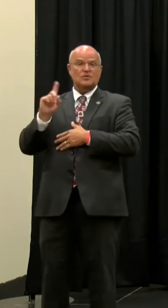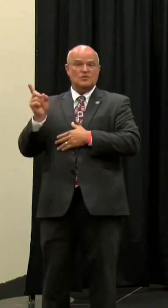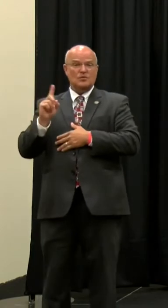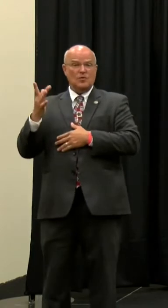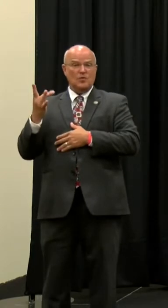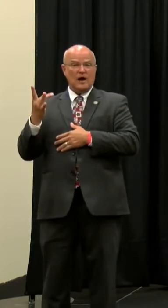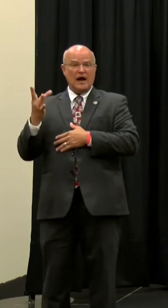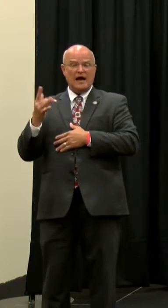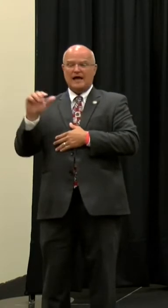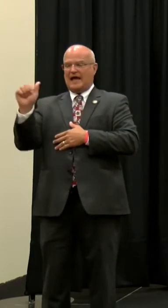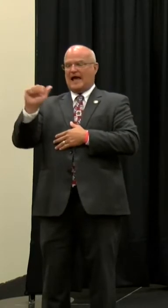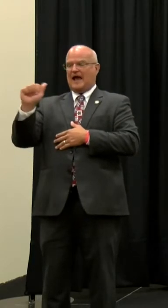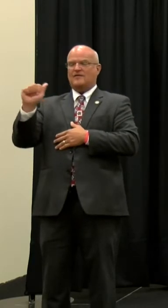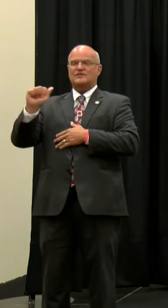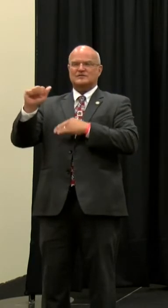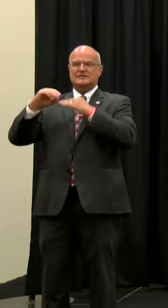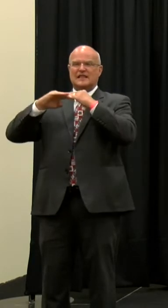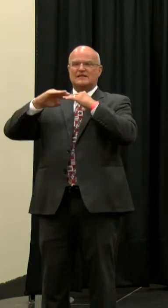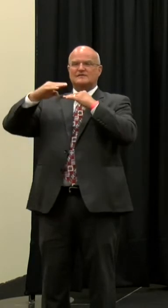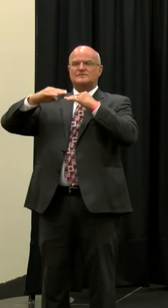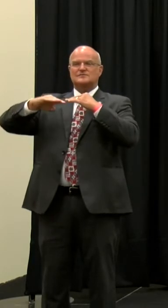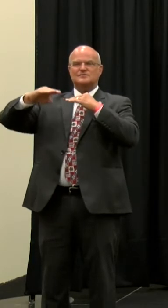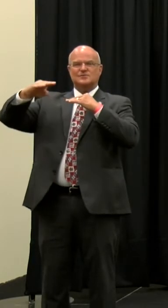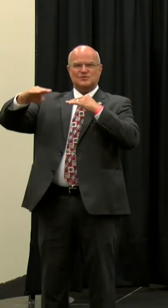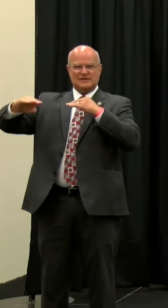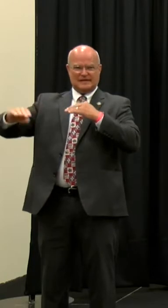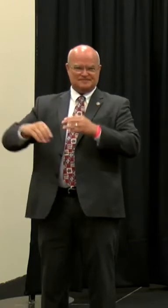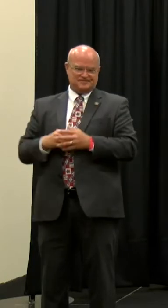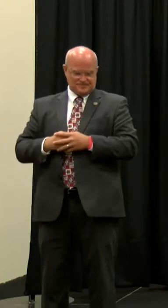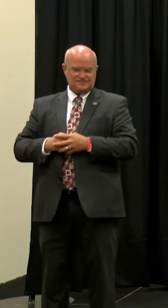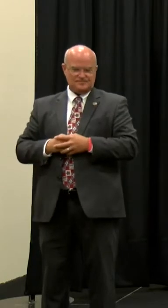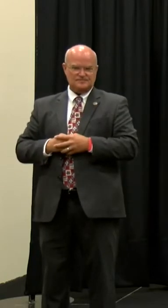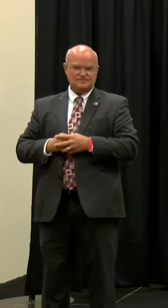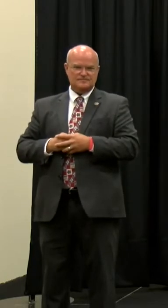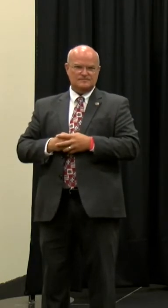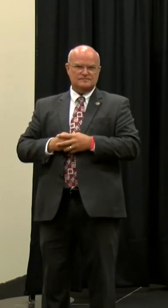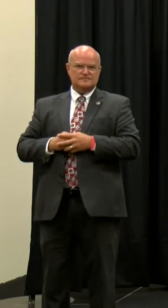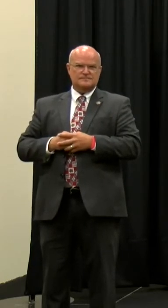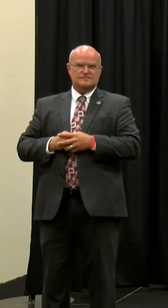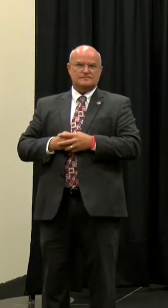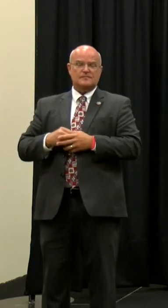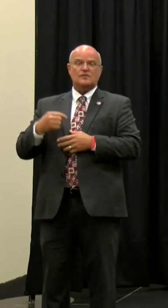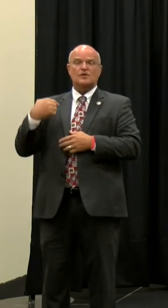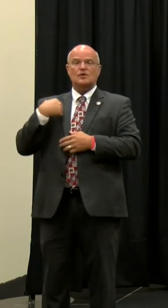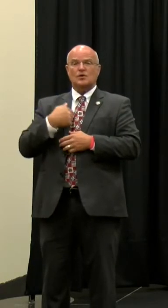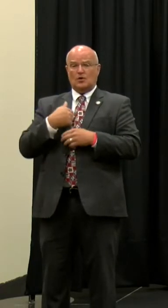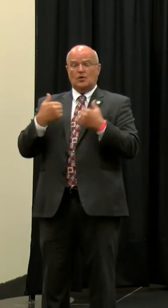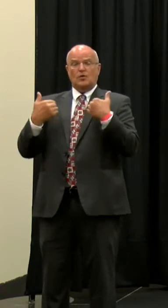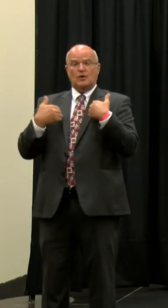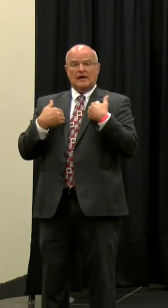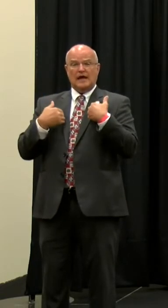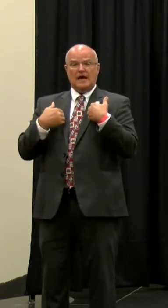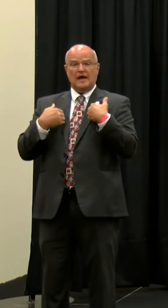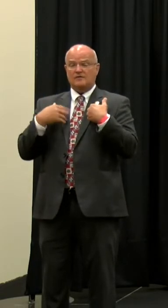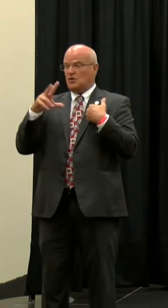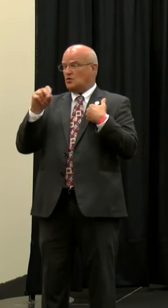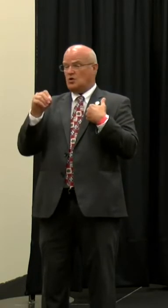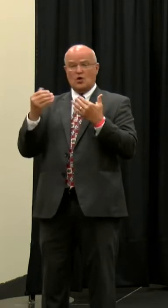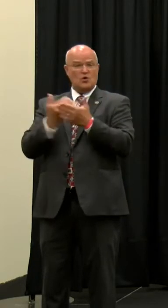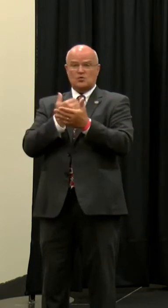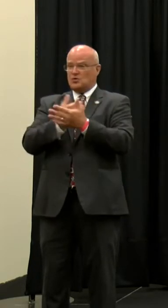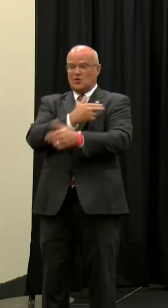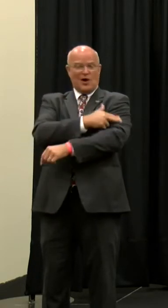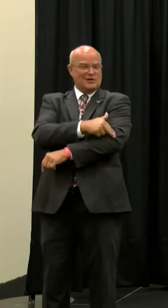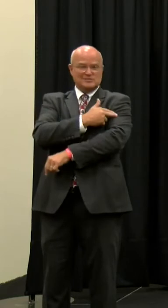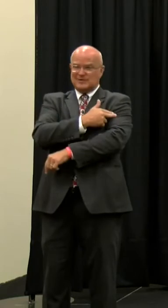that averages and smooths those spikes out. We have no new